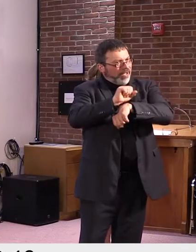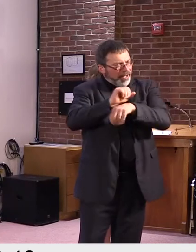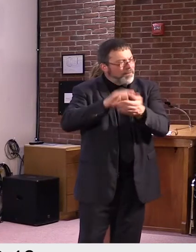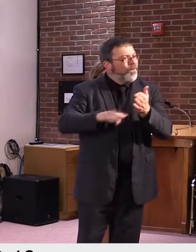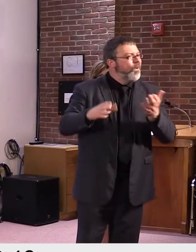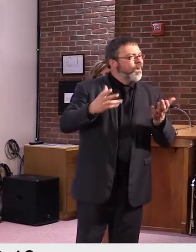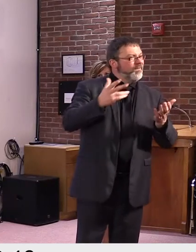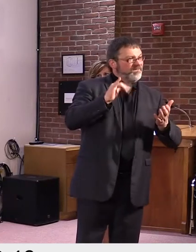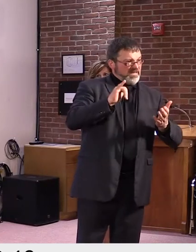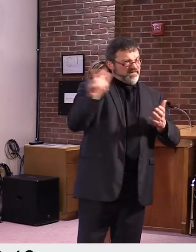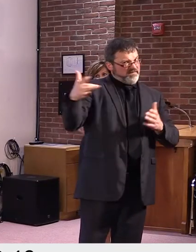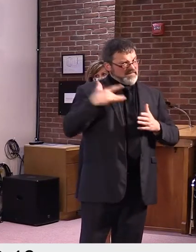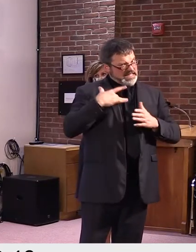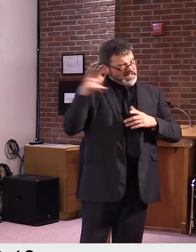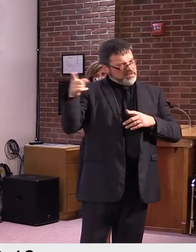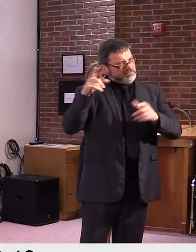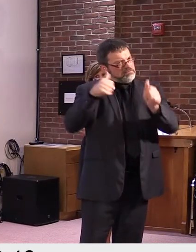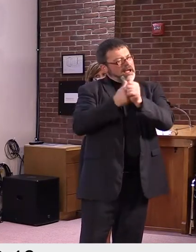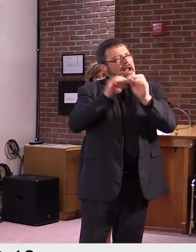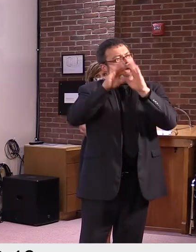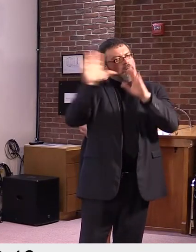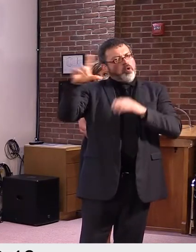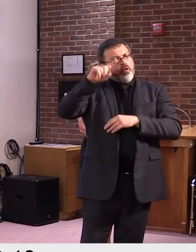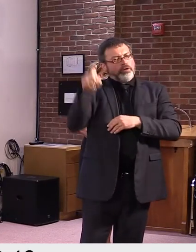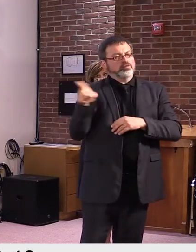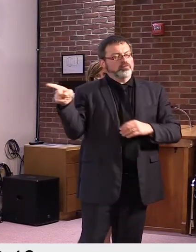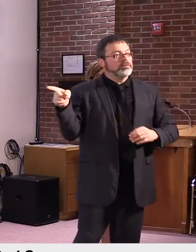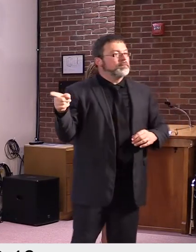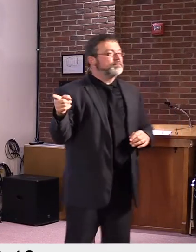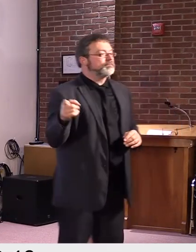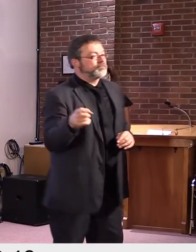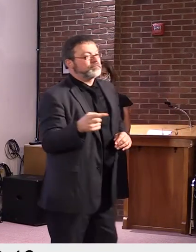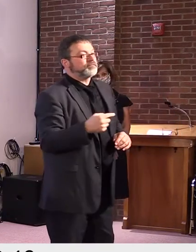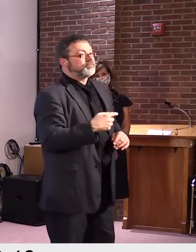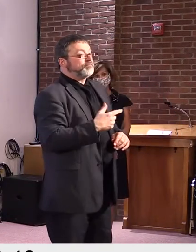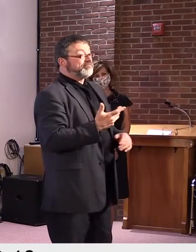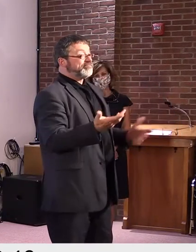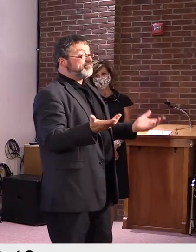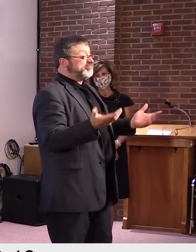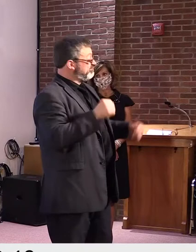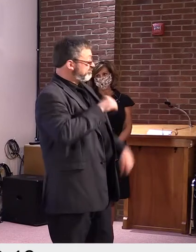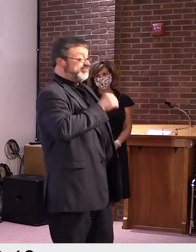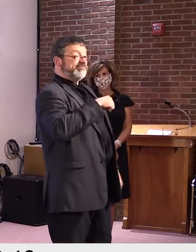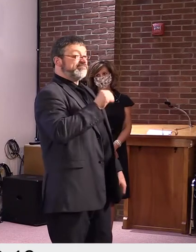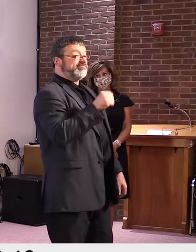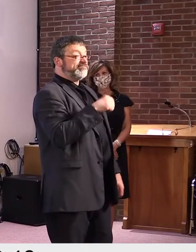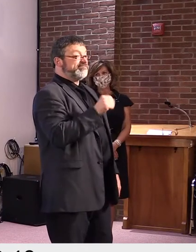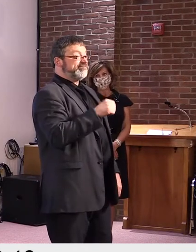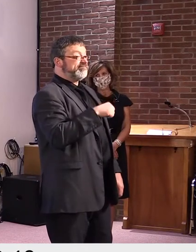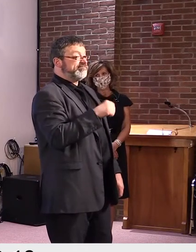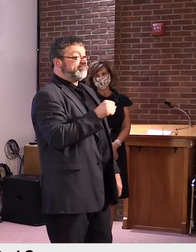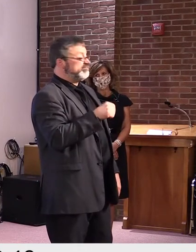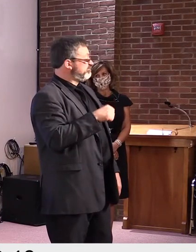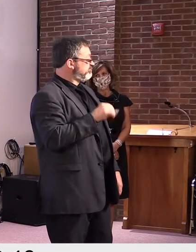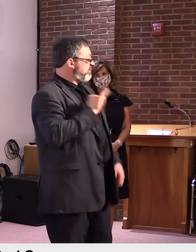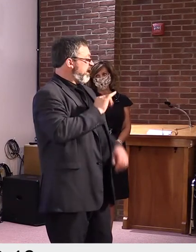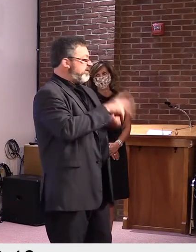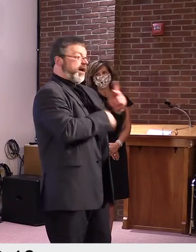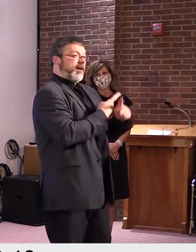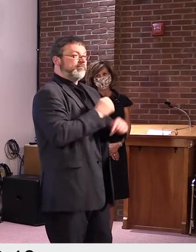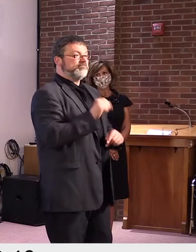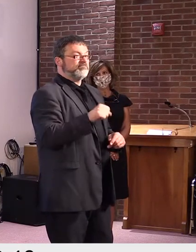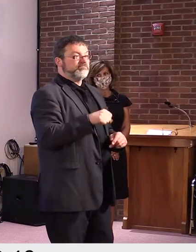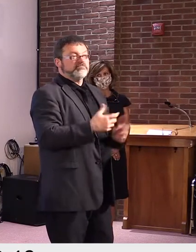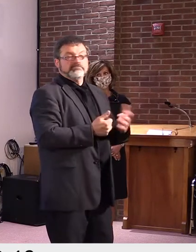Layoff. Sure. Yes, I do. And in fact, we're not just reliant on what's happening